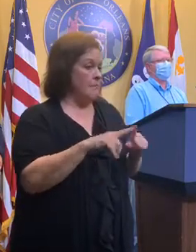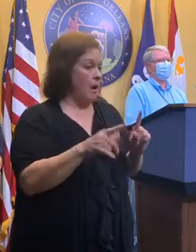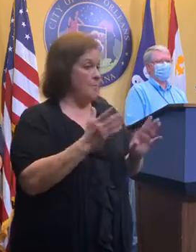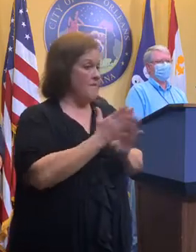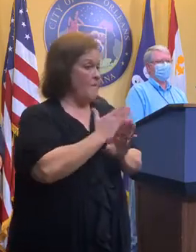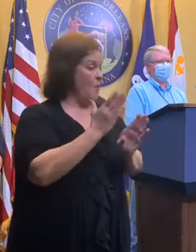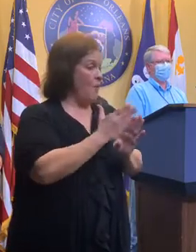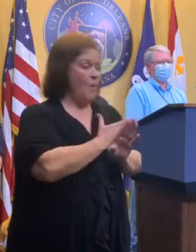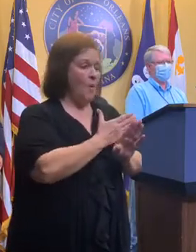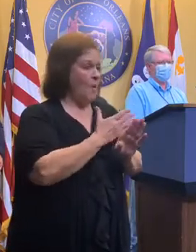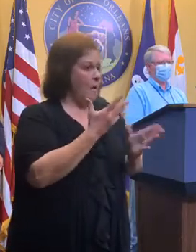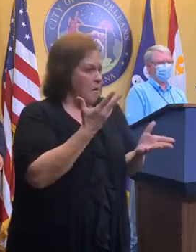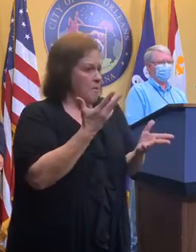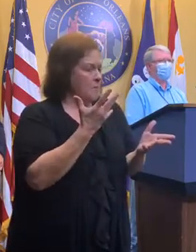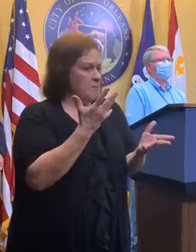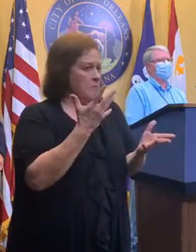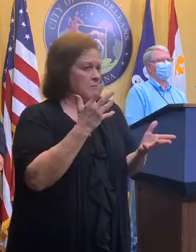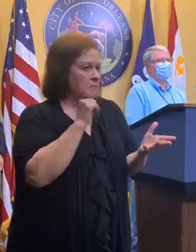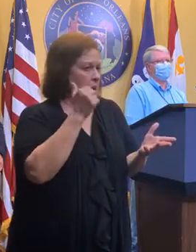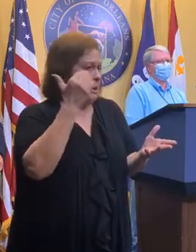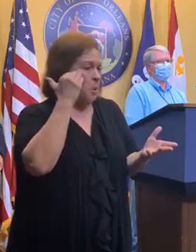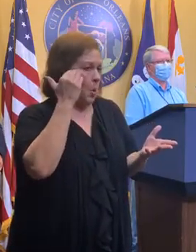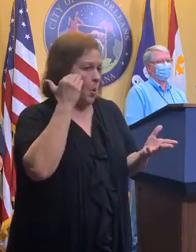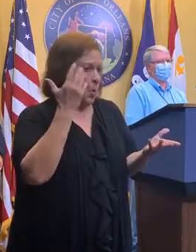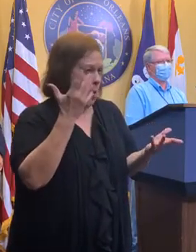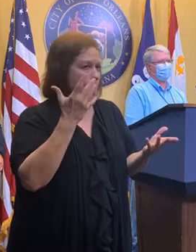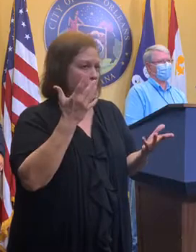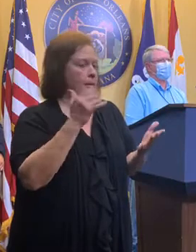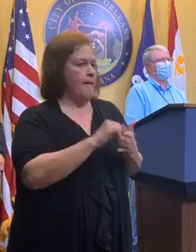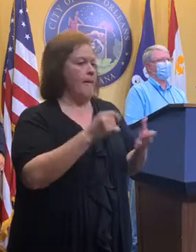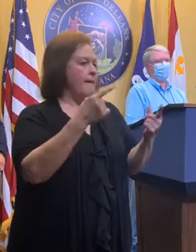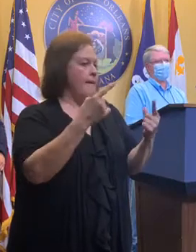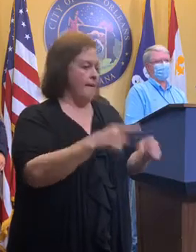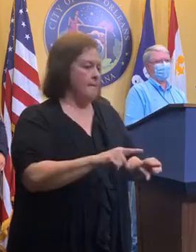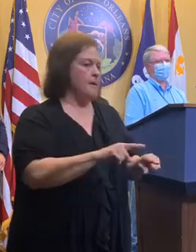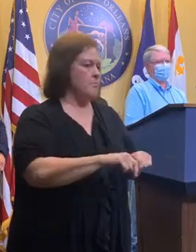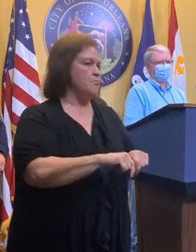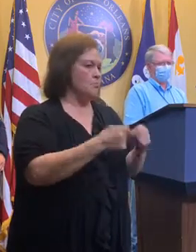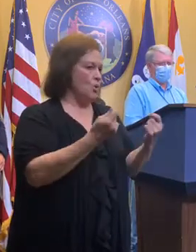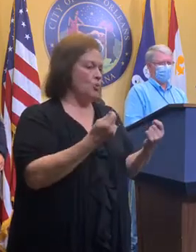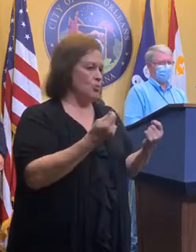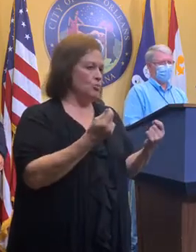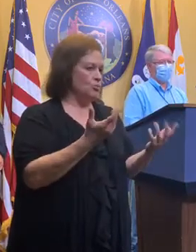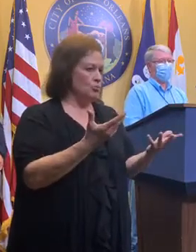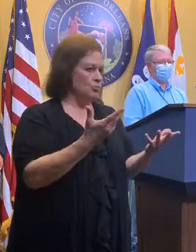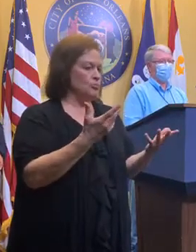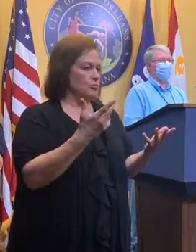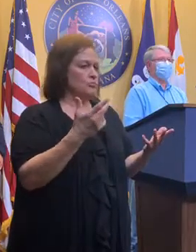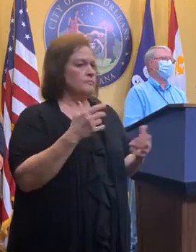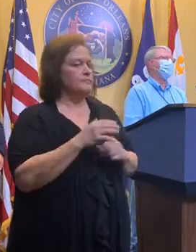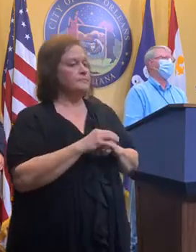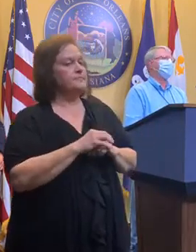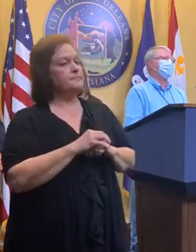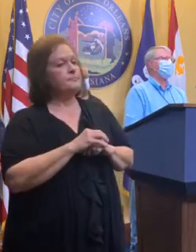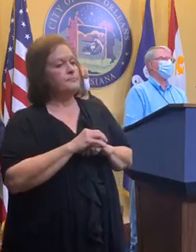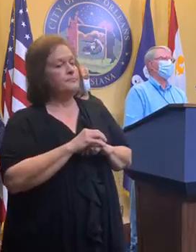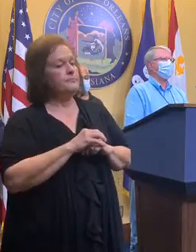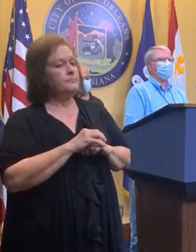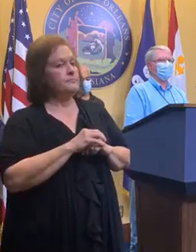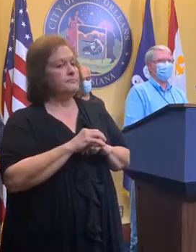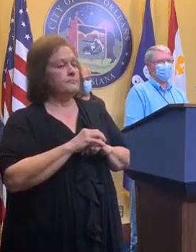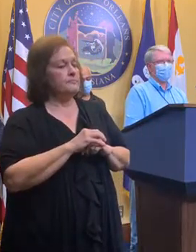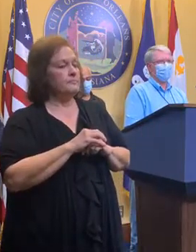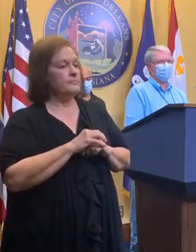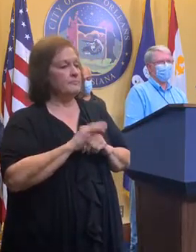The safety mechanisms in the machine took the machine out of service when it detected that there was an issue.